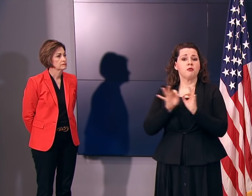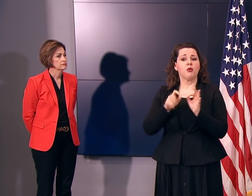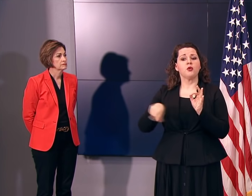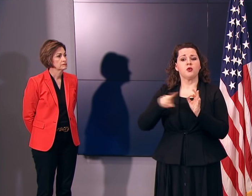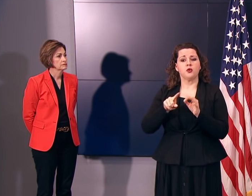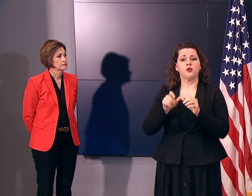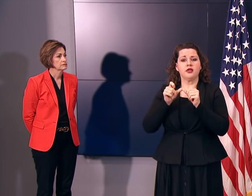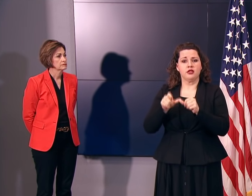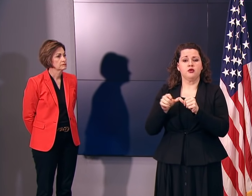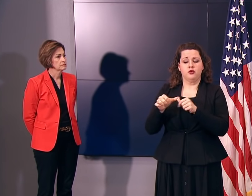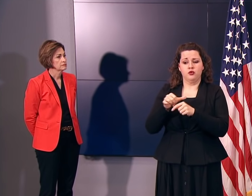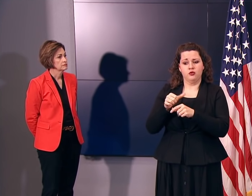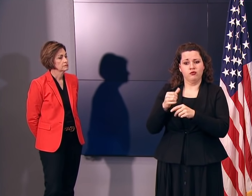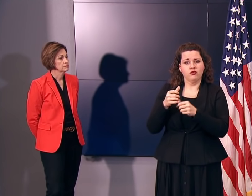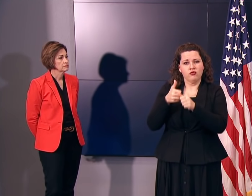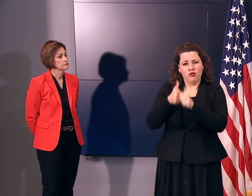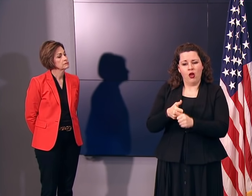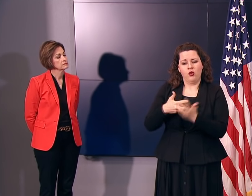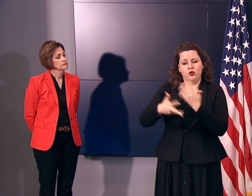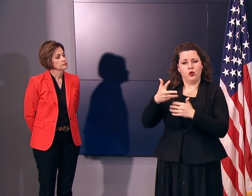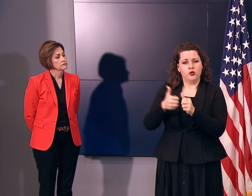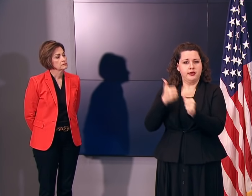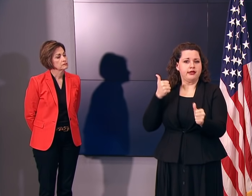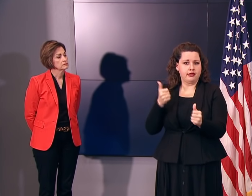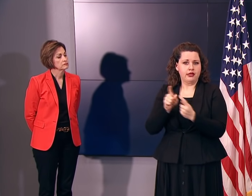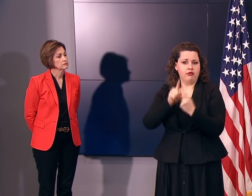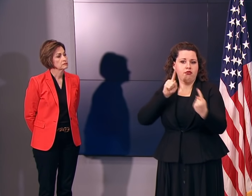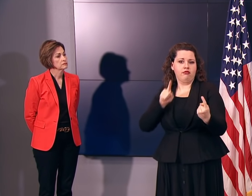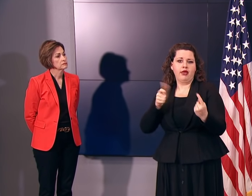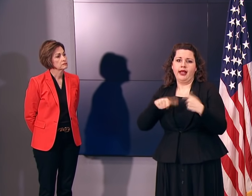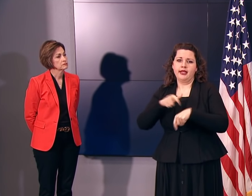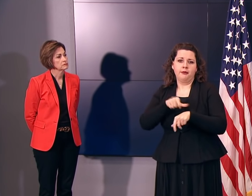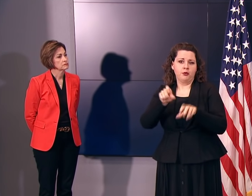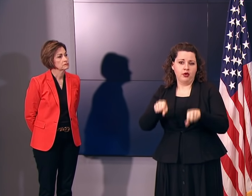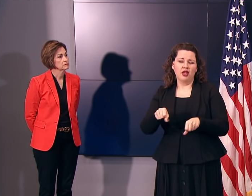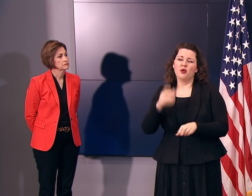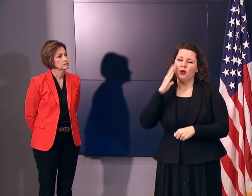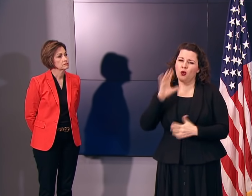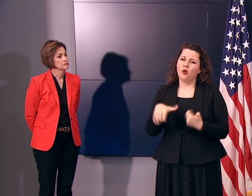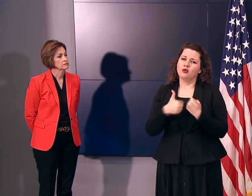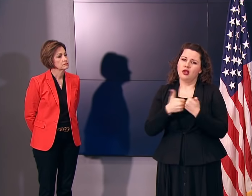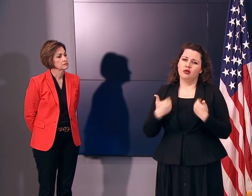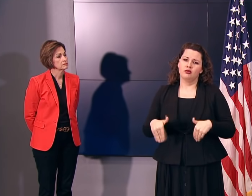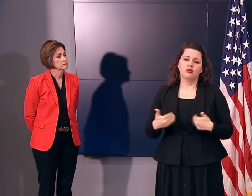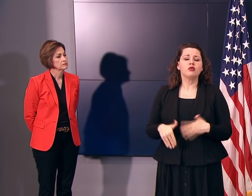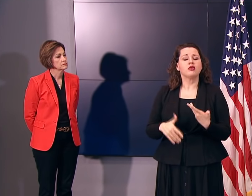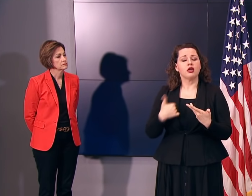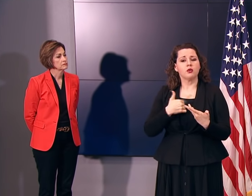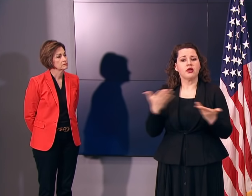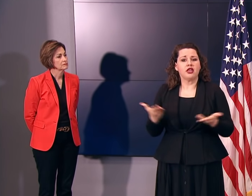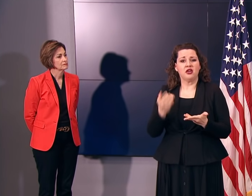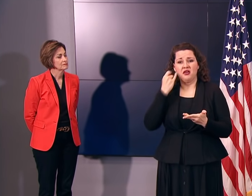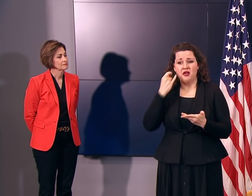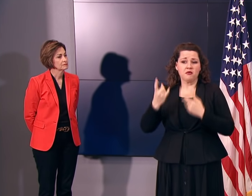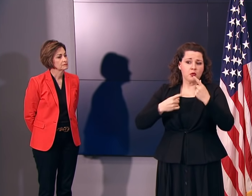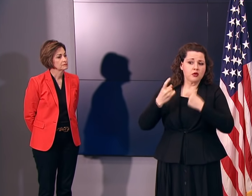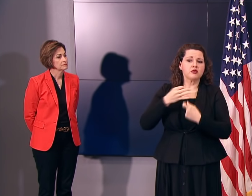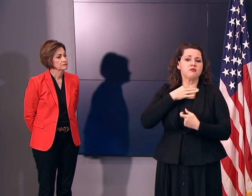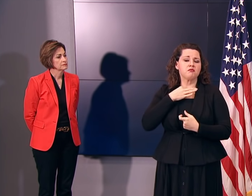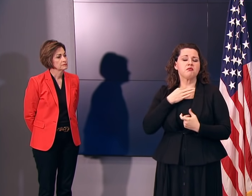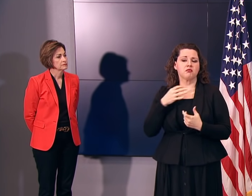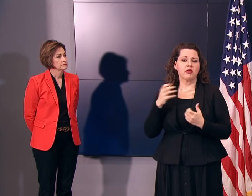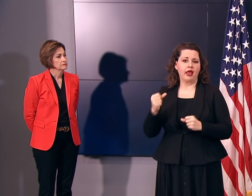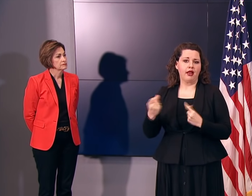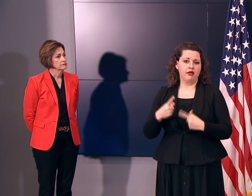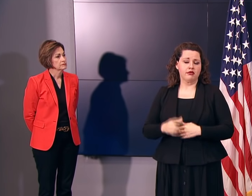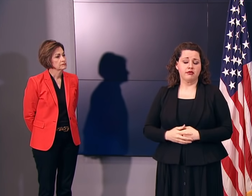practice social distancing whenever possible. We know this is challenging, and we are here for you if you have questions. As